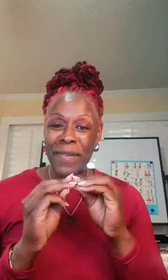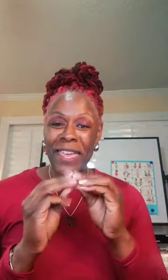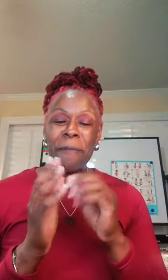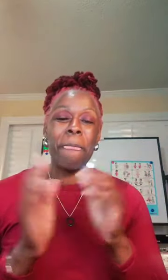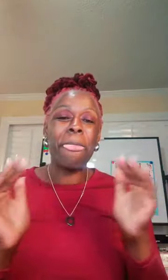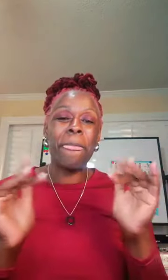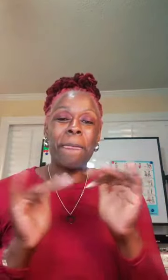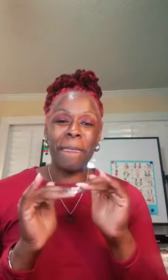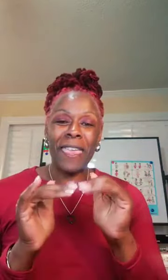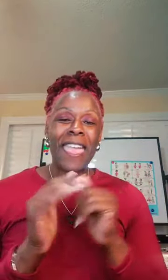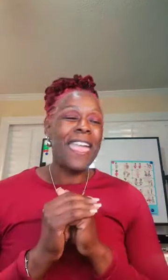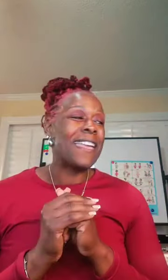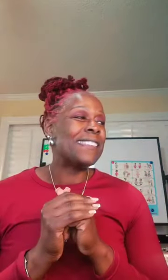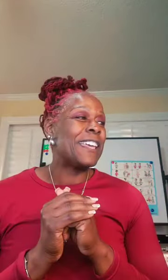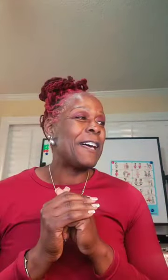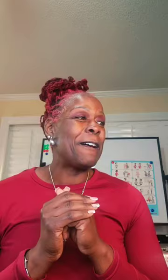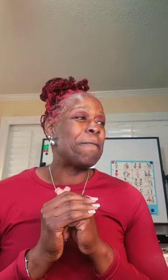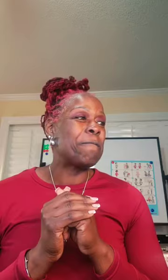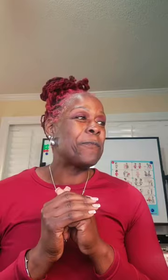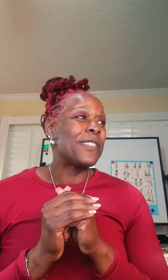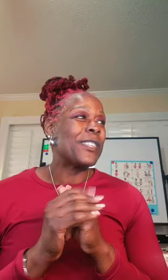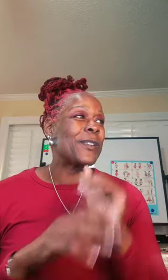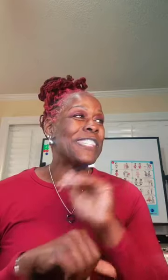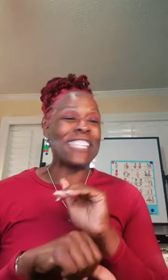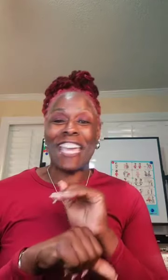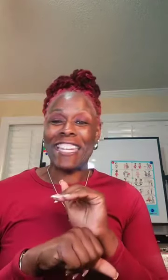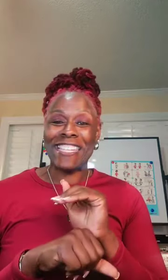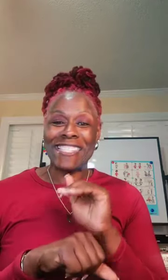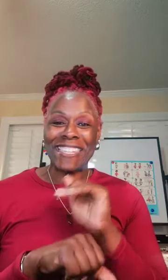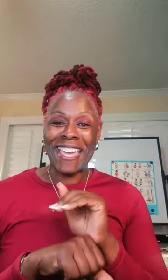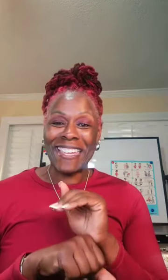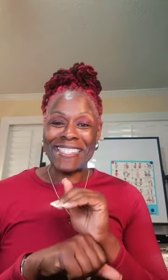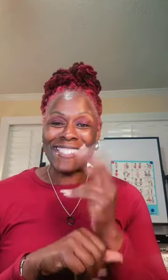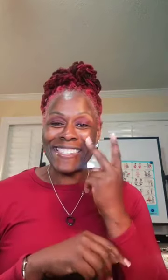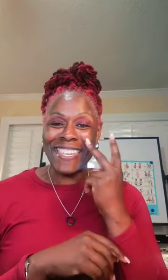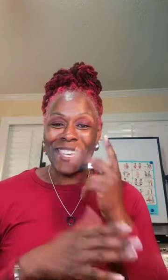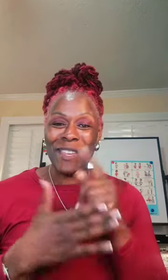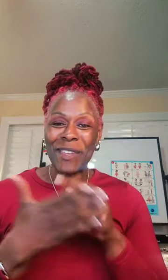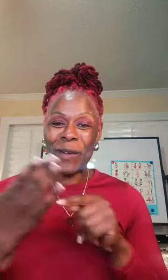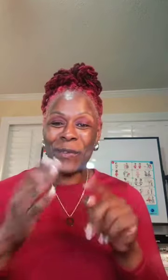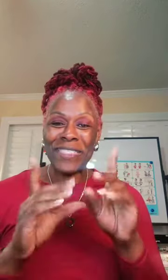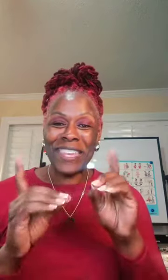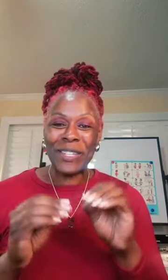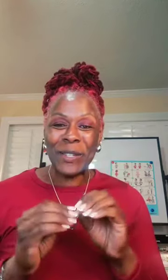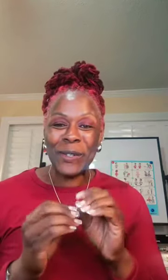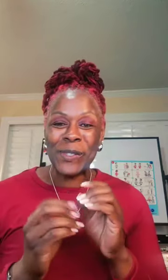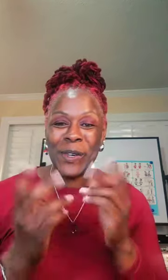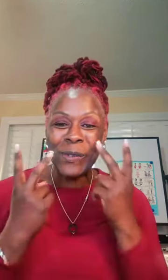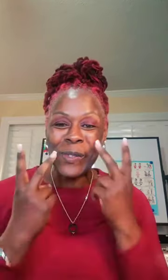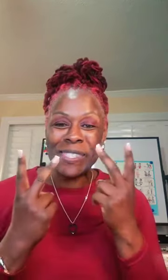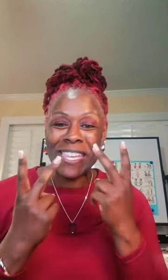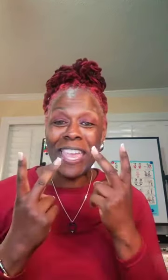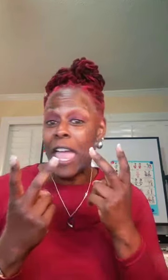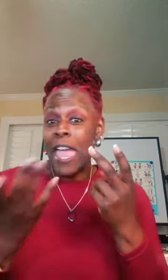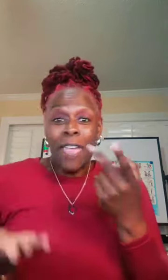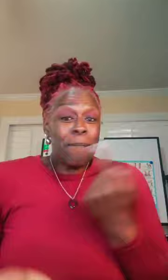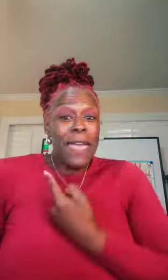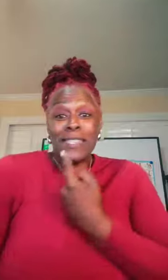met. And so tonight is the night to see, what they do. So we'll see. It may just